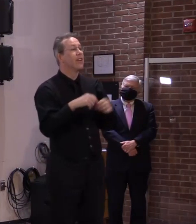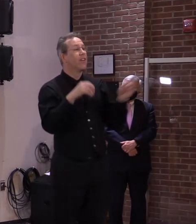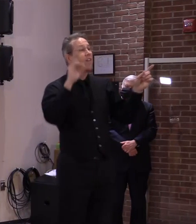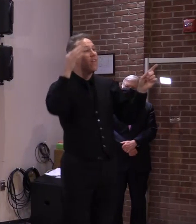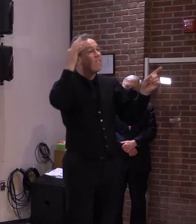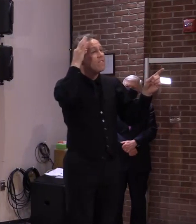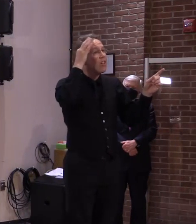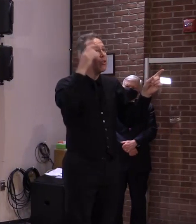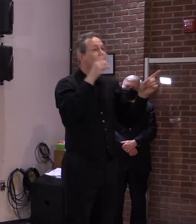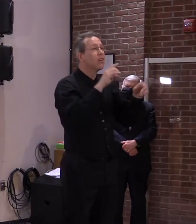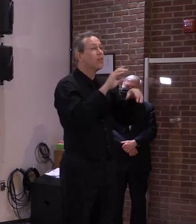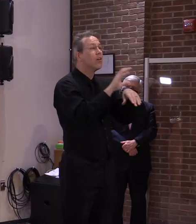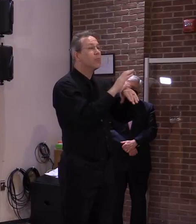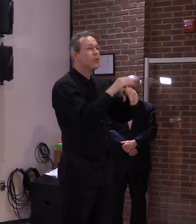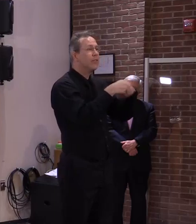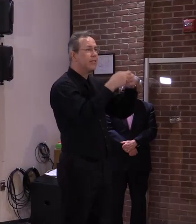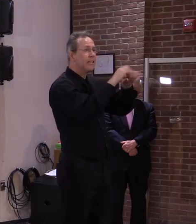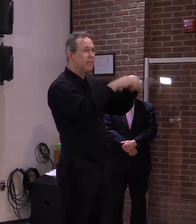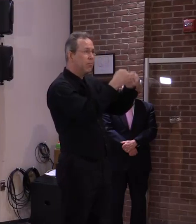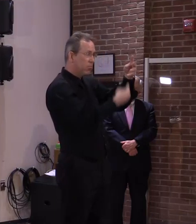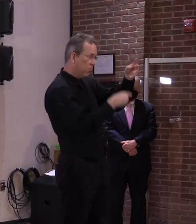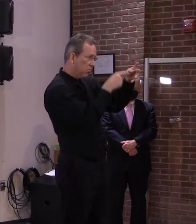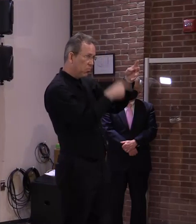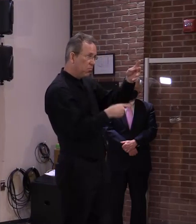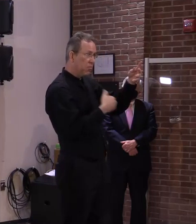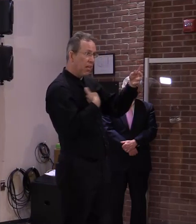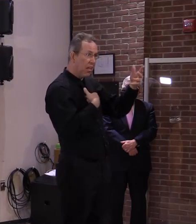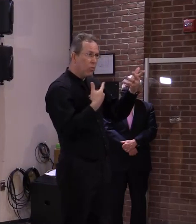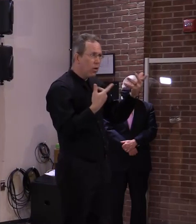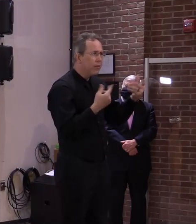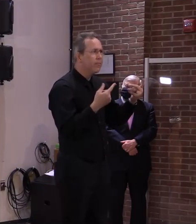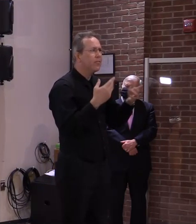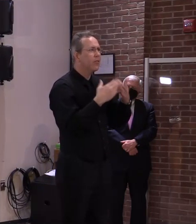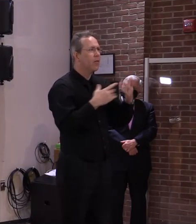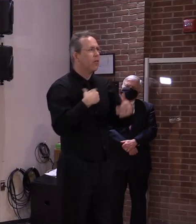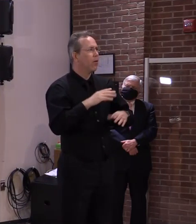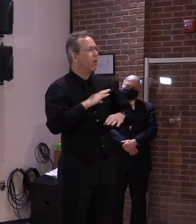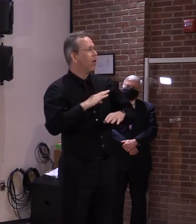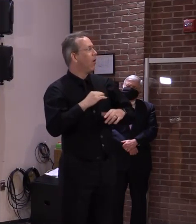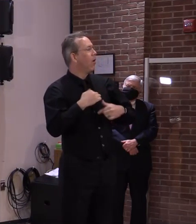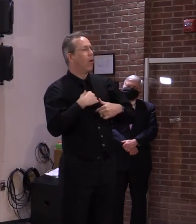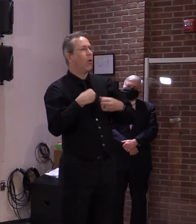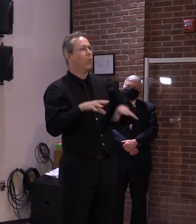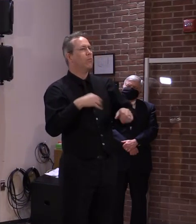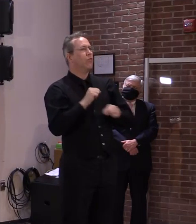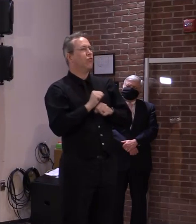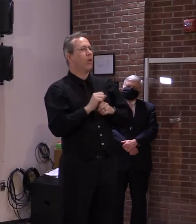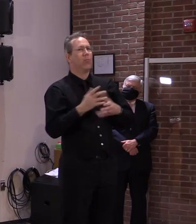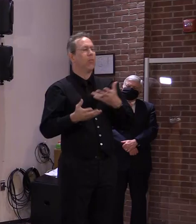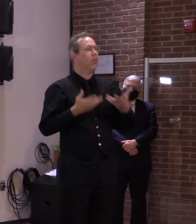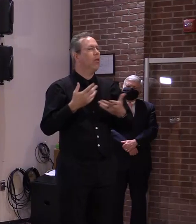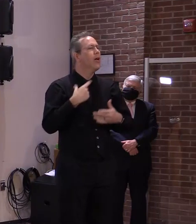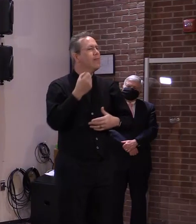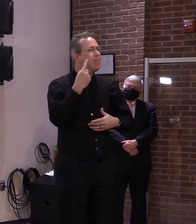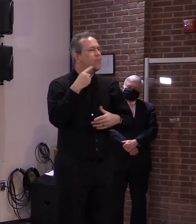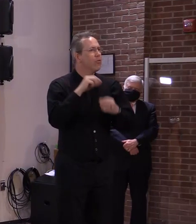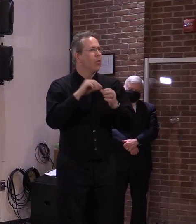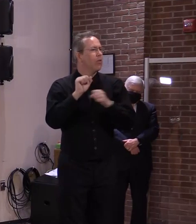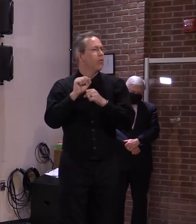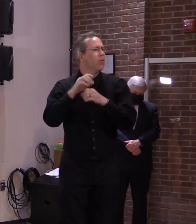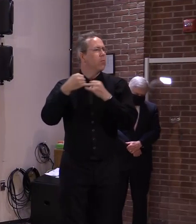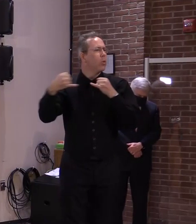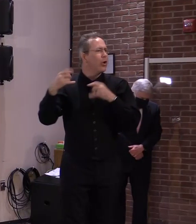that's comforting news to some. They're not going to keep track of that, but I don't know who's going to. So they